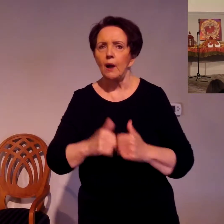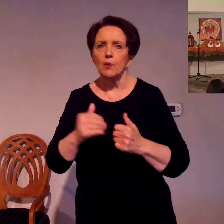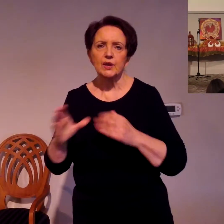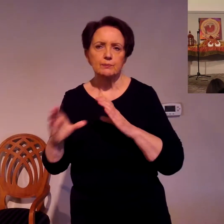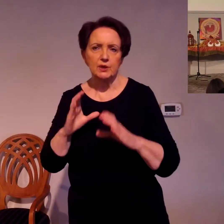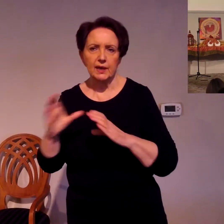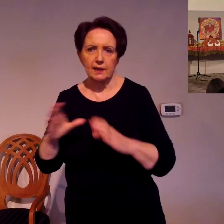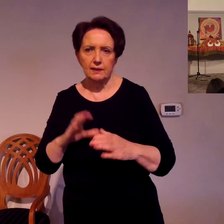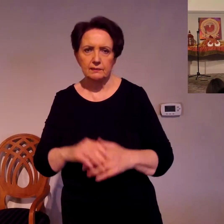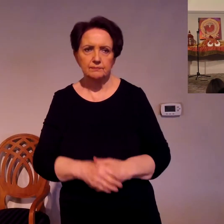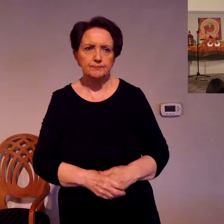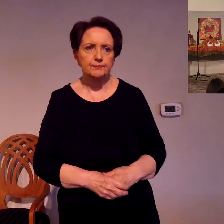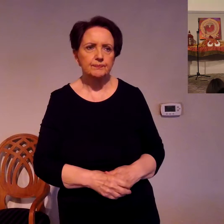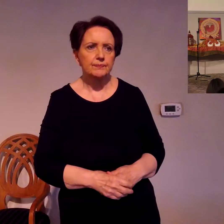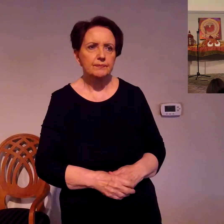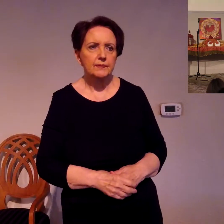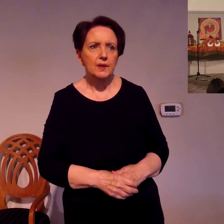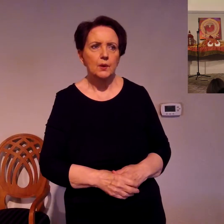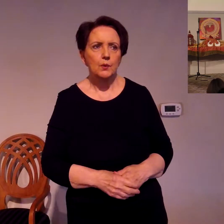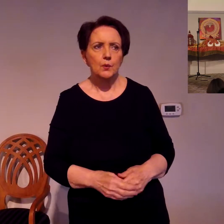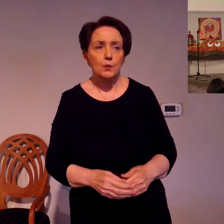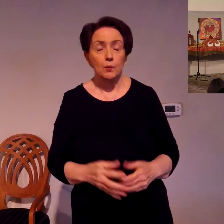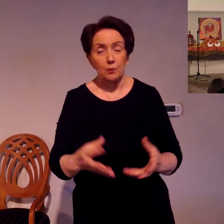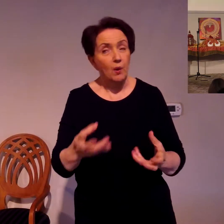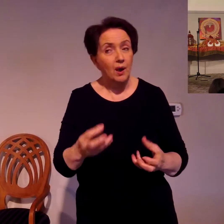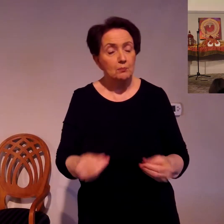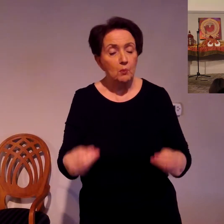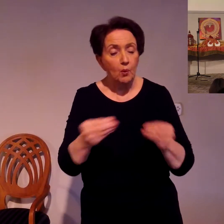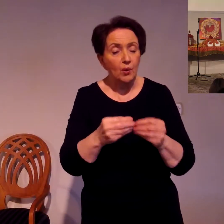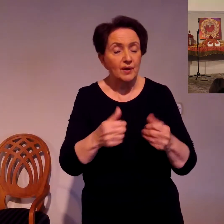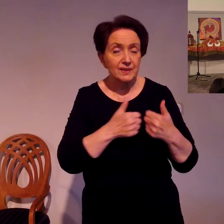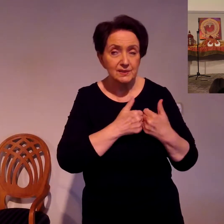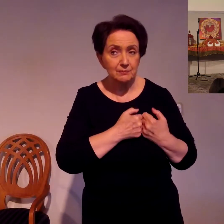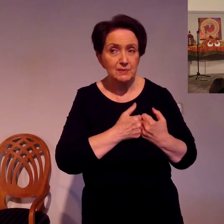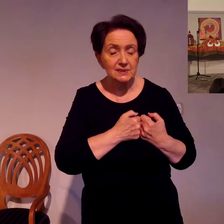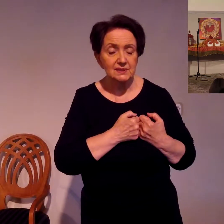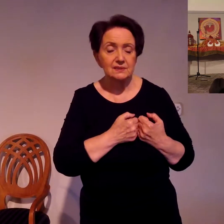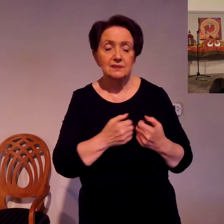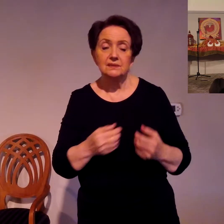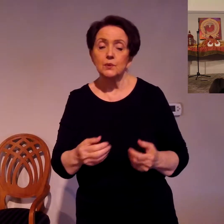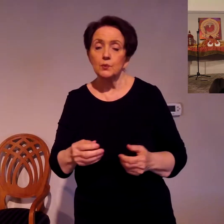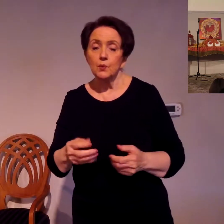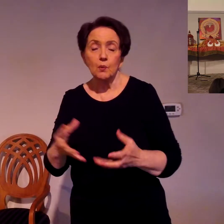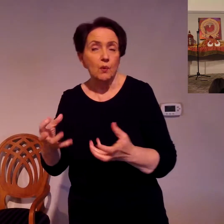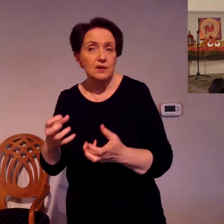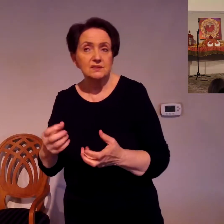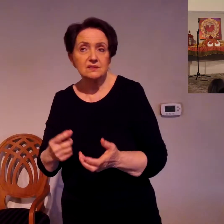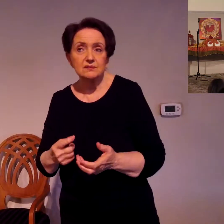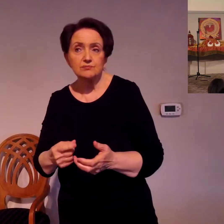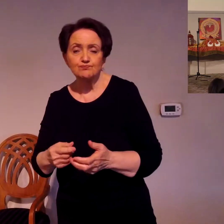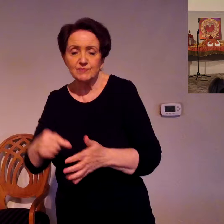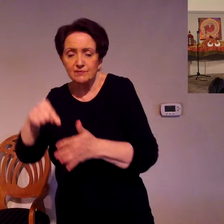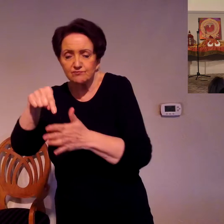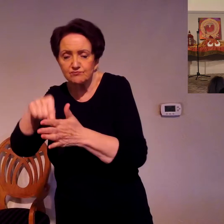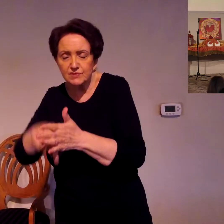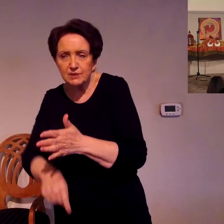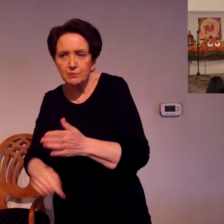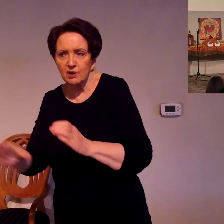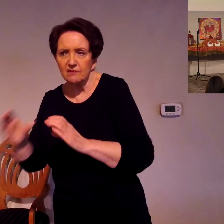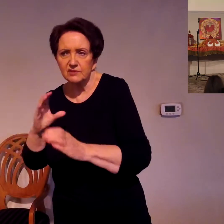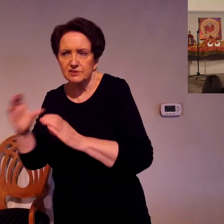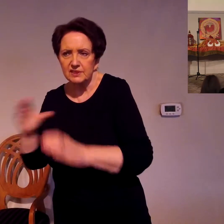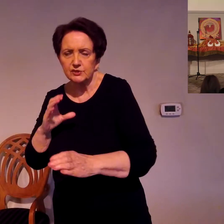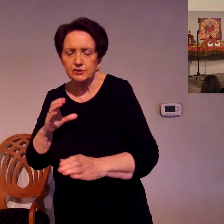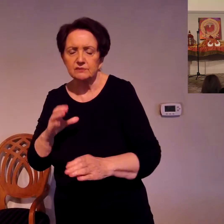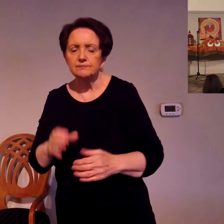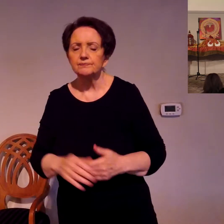So we want to get a little more intimate. We want to talk a little bit at a little deeper level with the people that we love in our lives. So